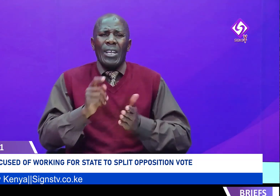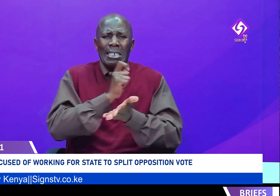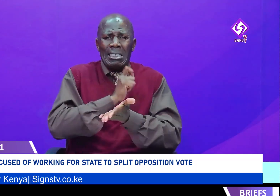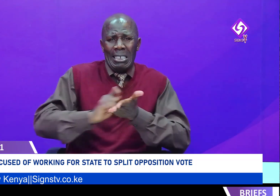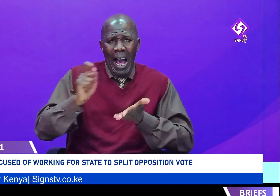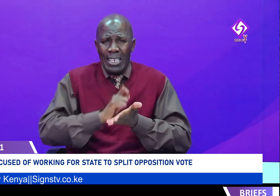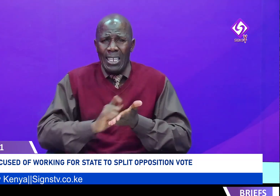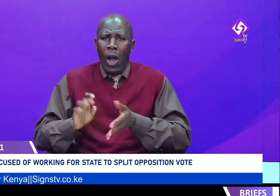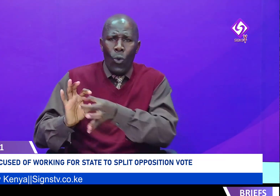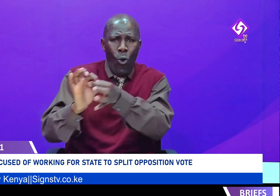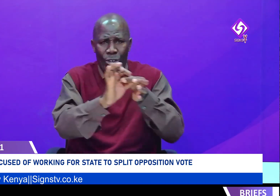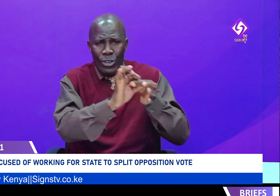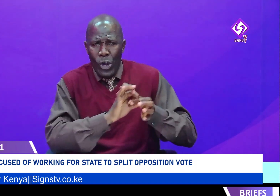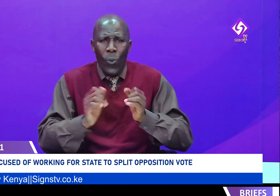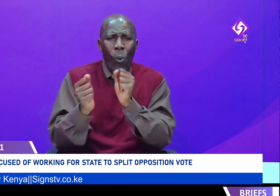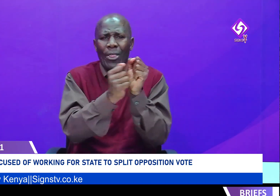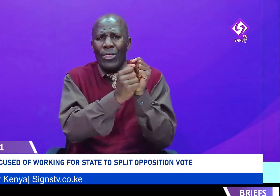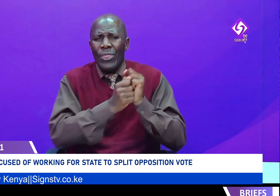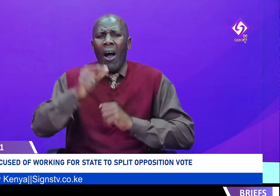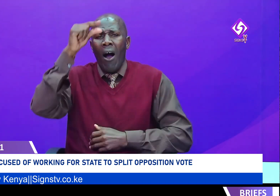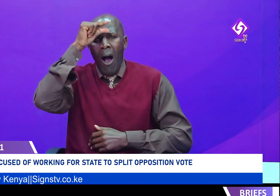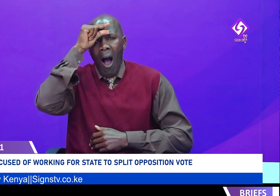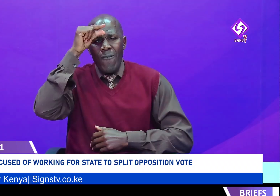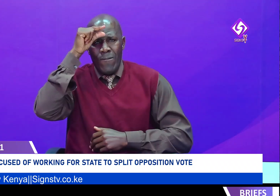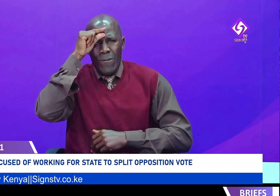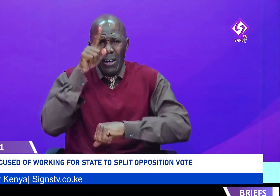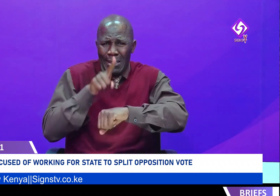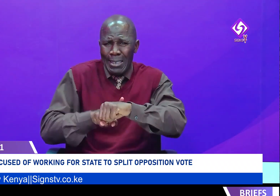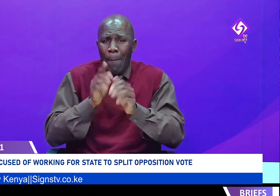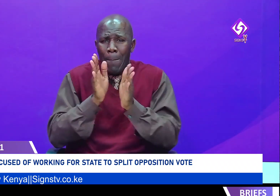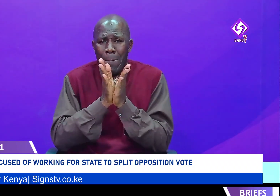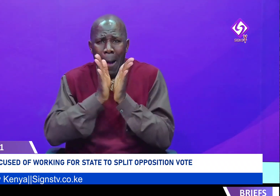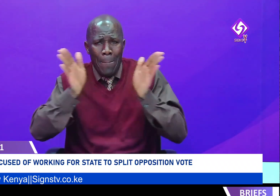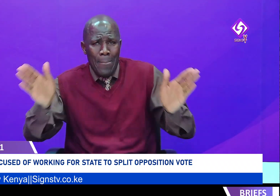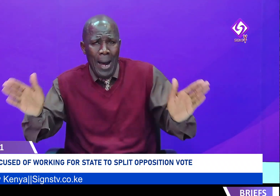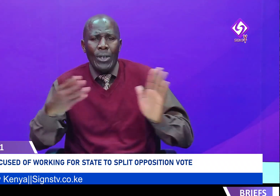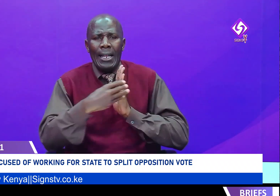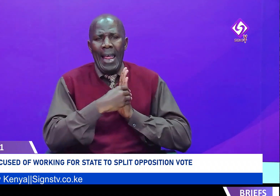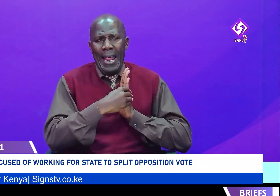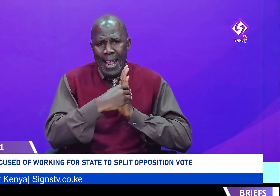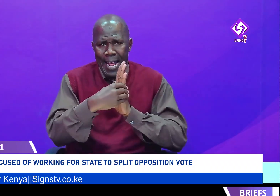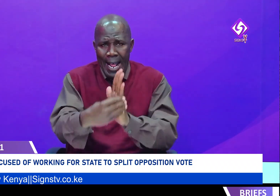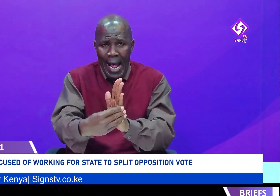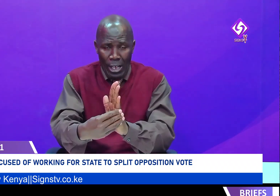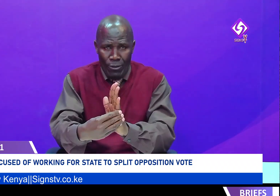while publicly maintaining the guise of an opposition figure.